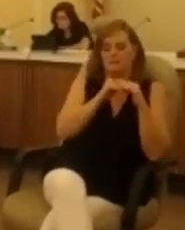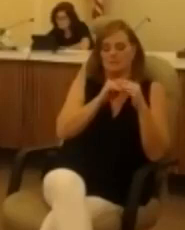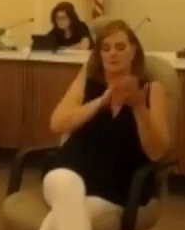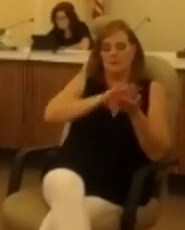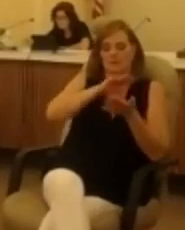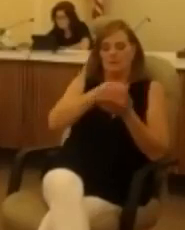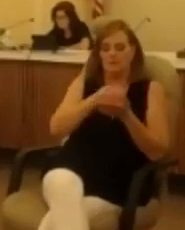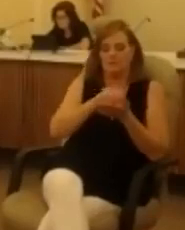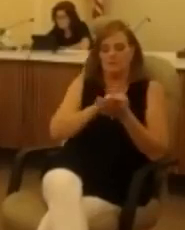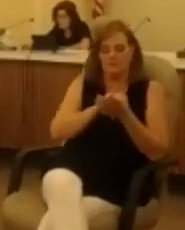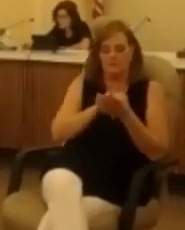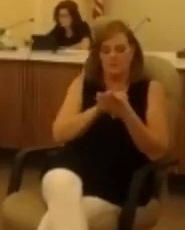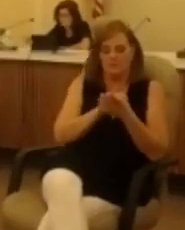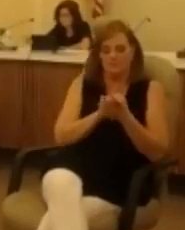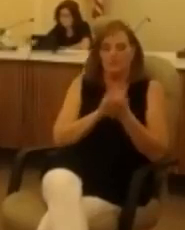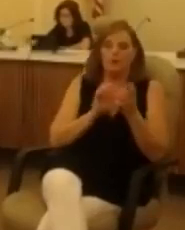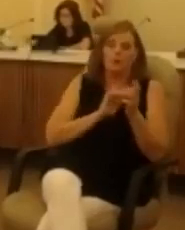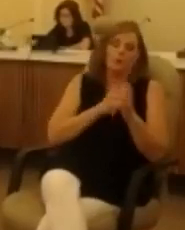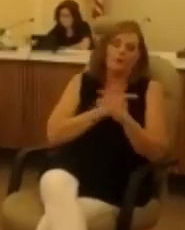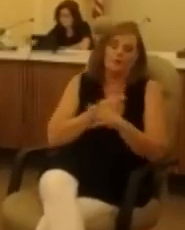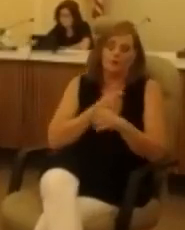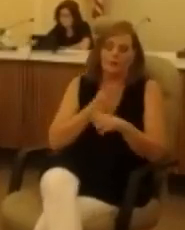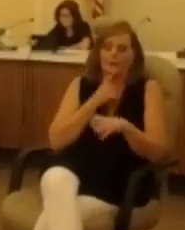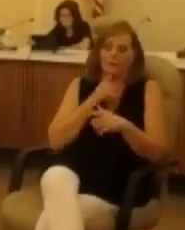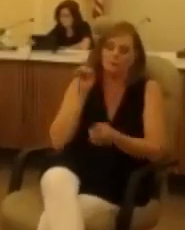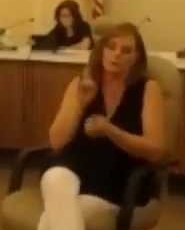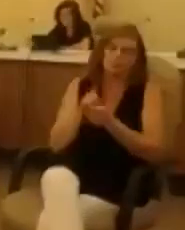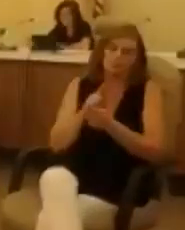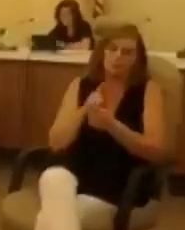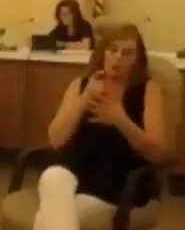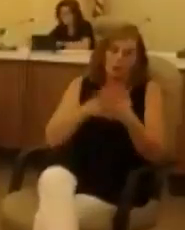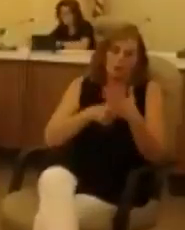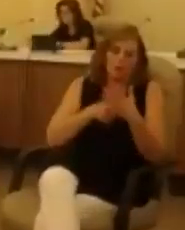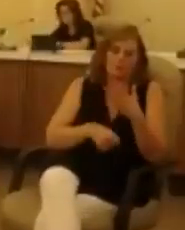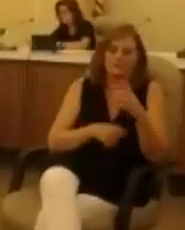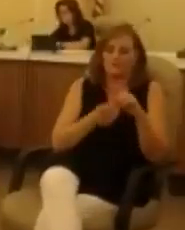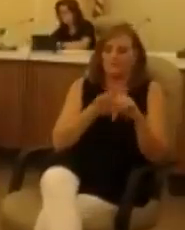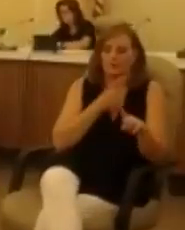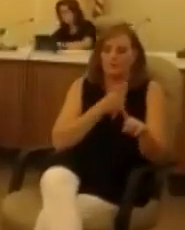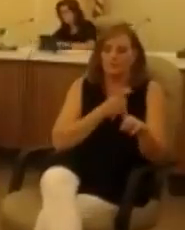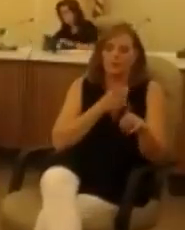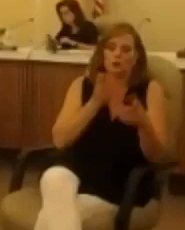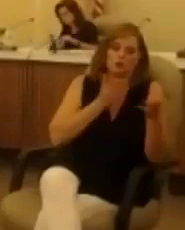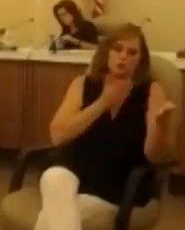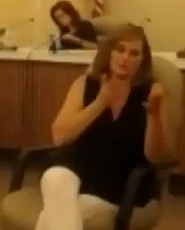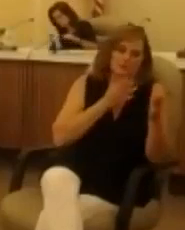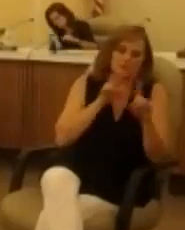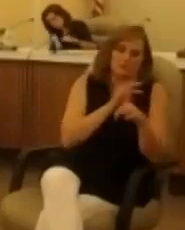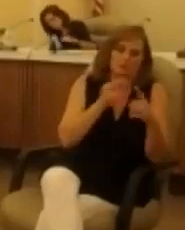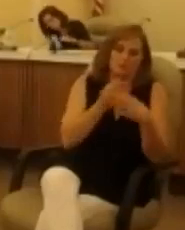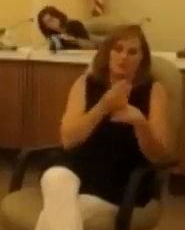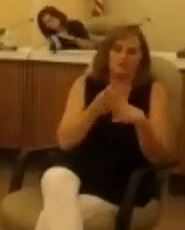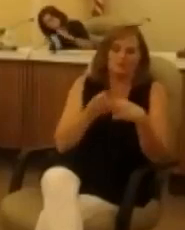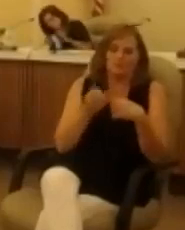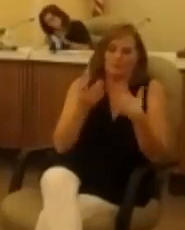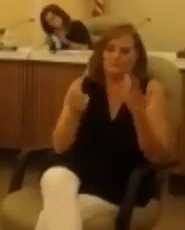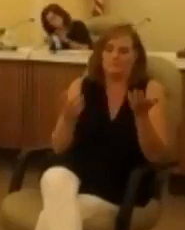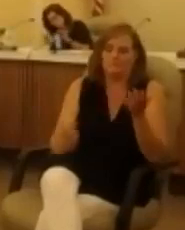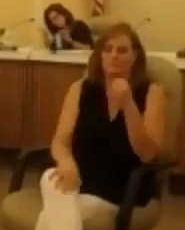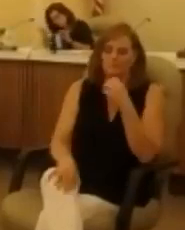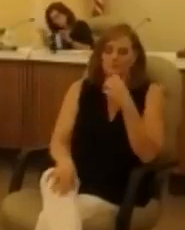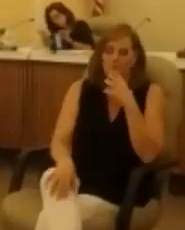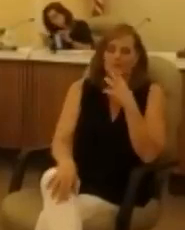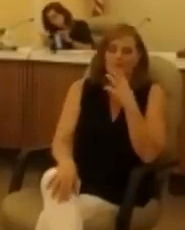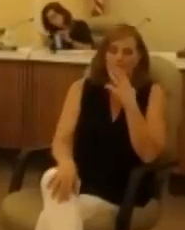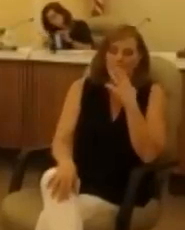We are looking at ways to bring that cost down from a services standpoint, but